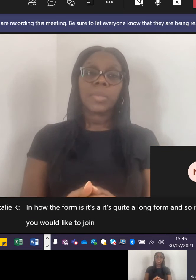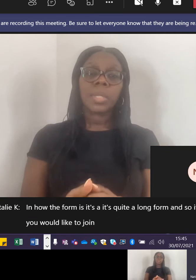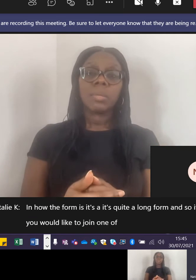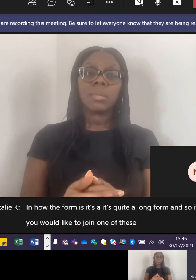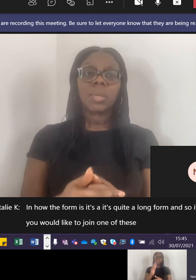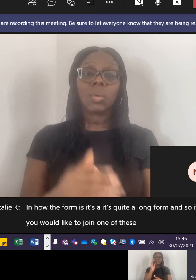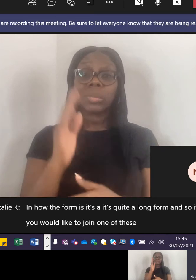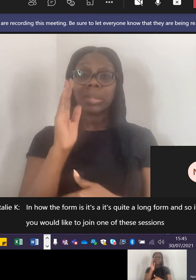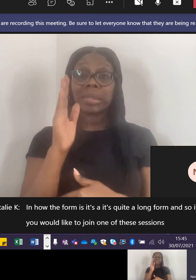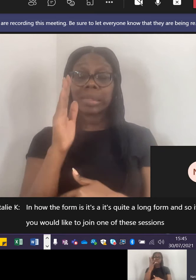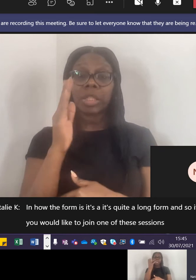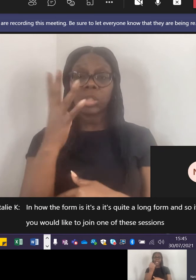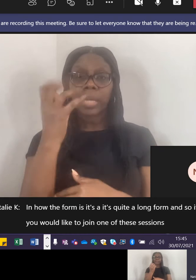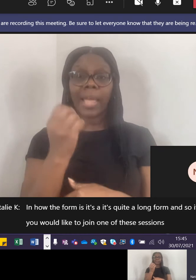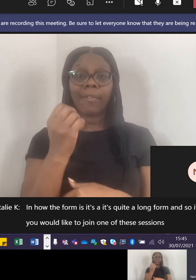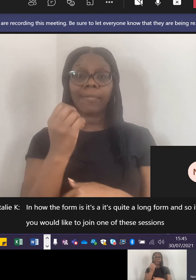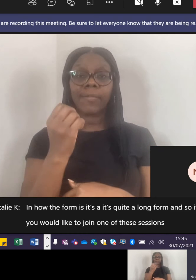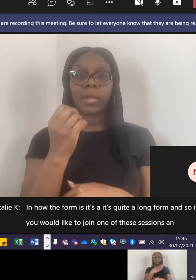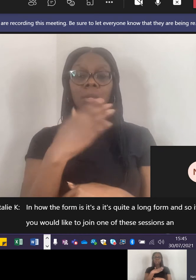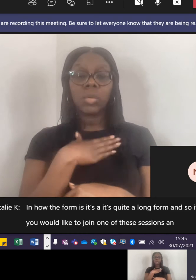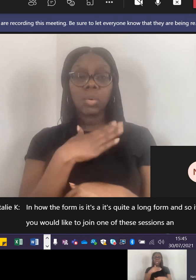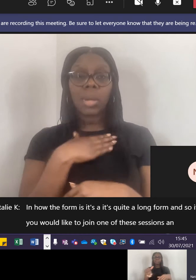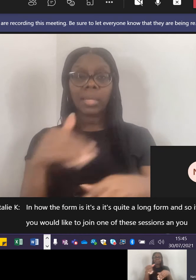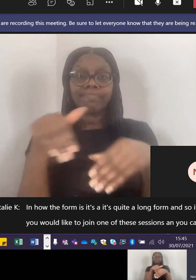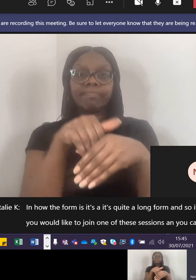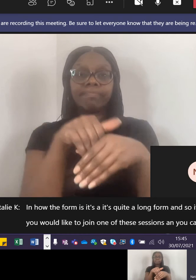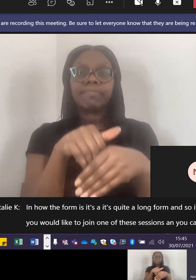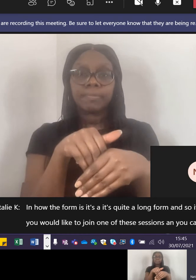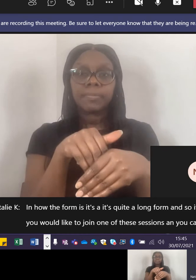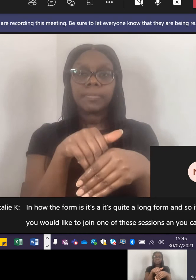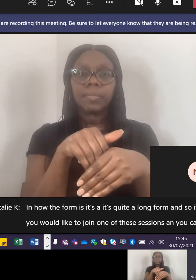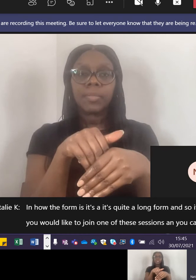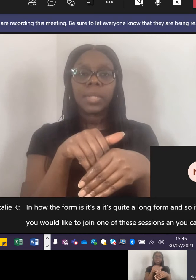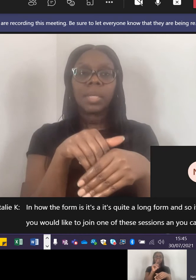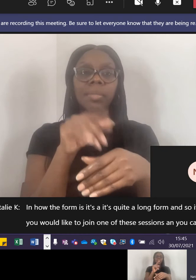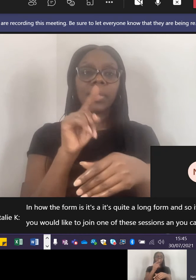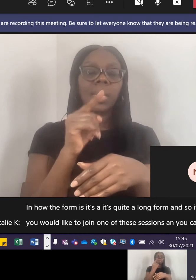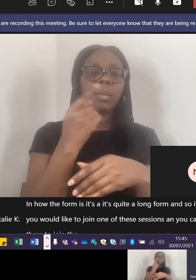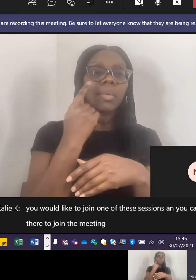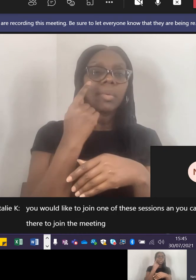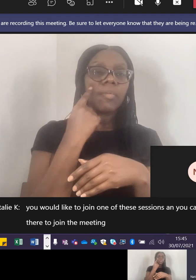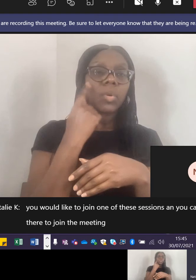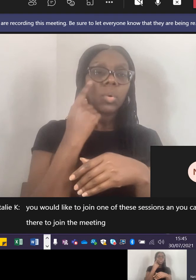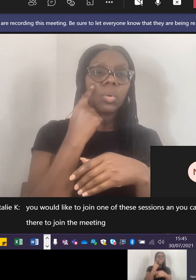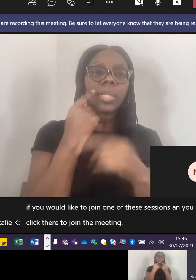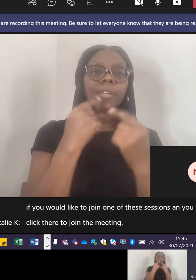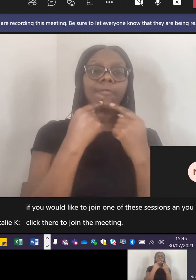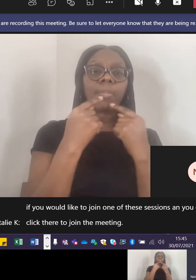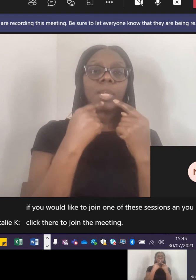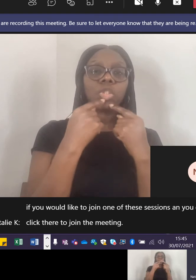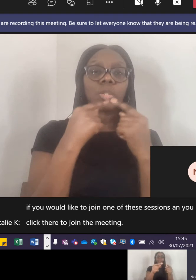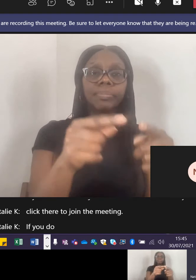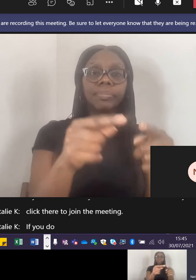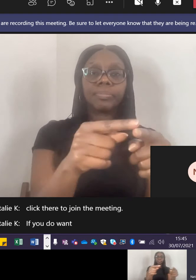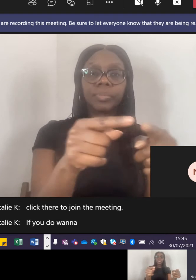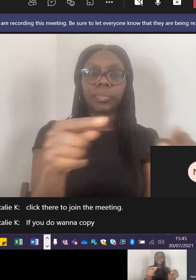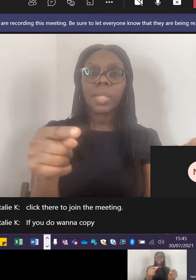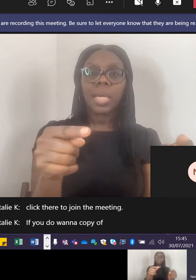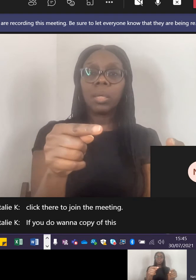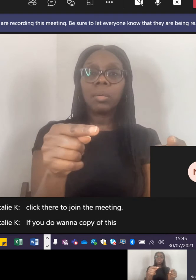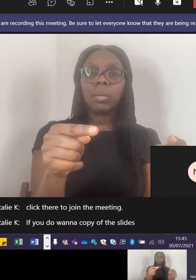these sessions, you can click there to join the meeting. If you do want a copy of